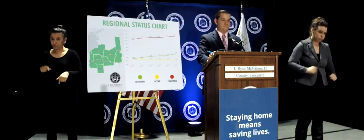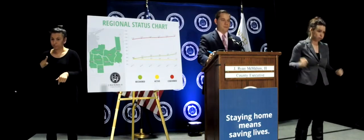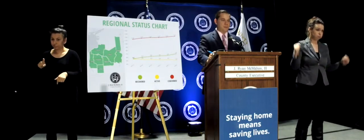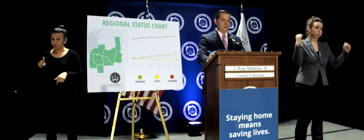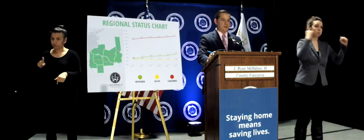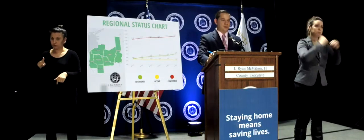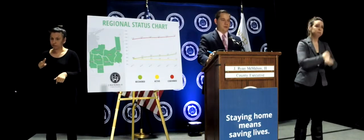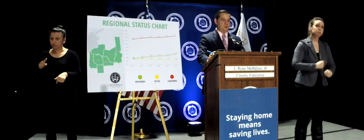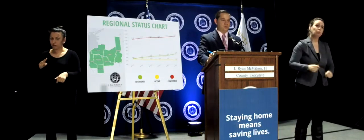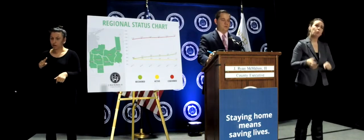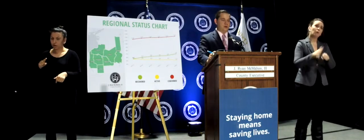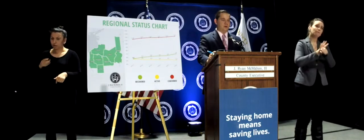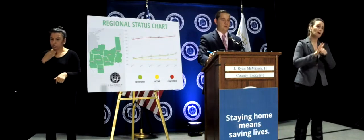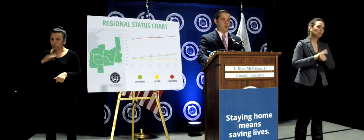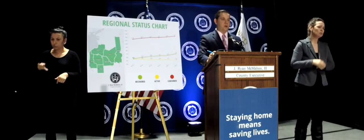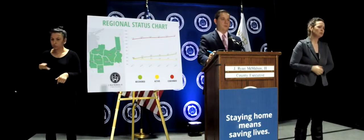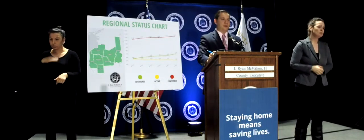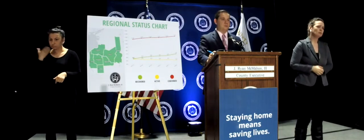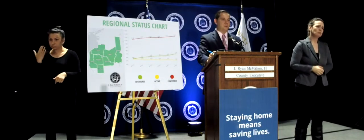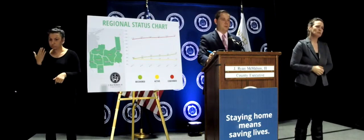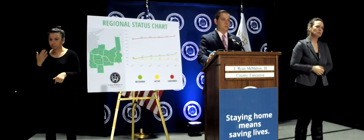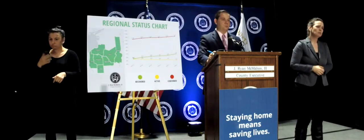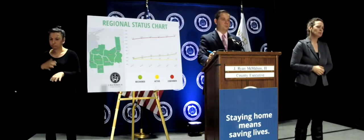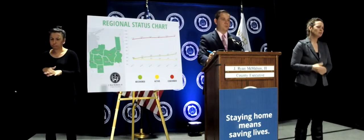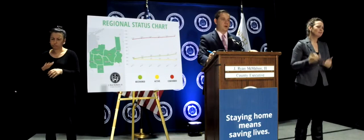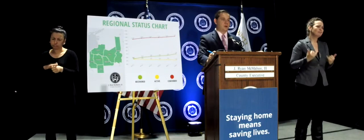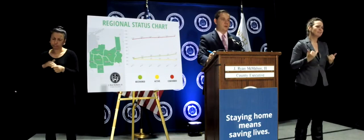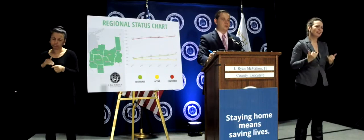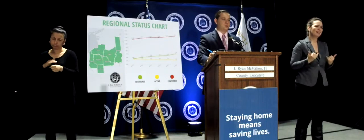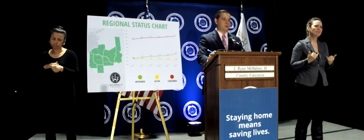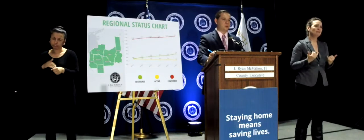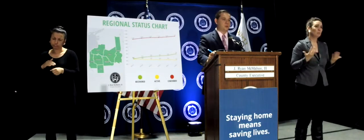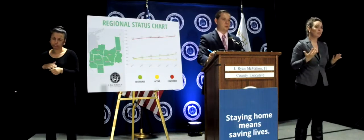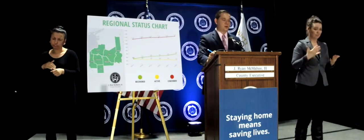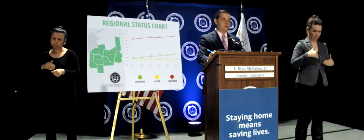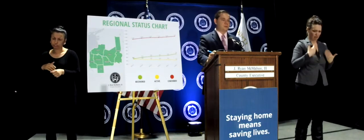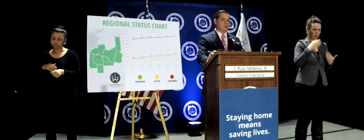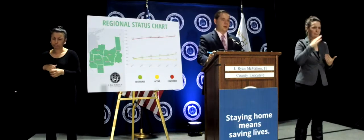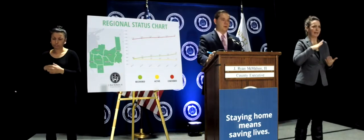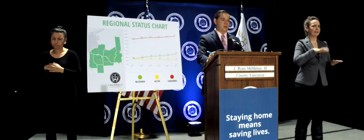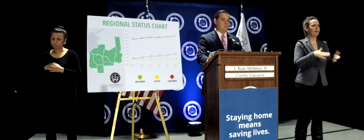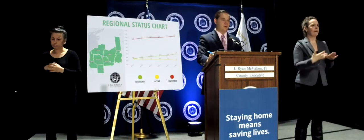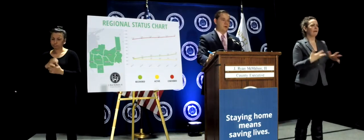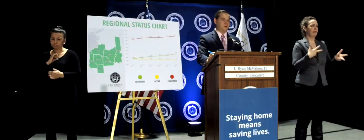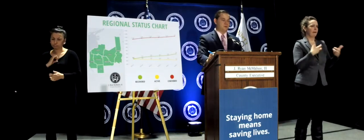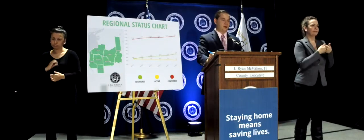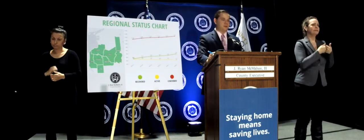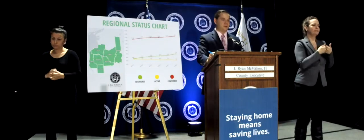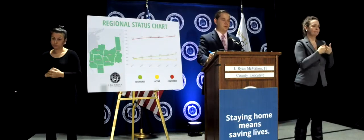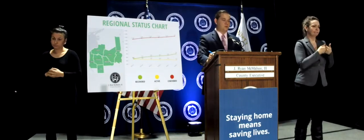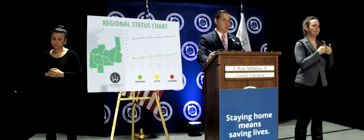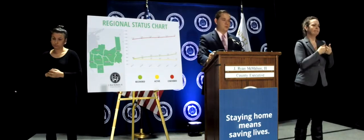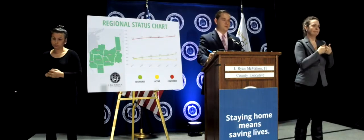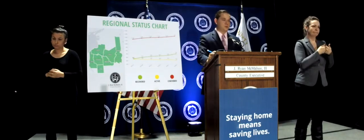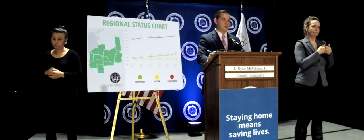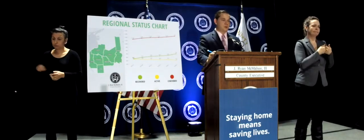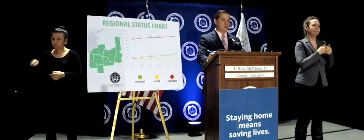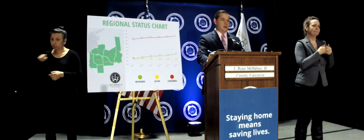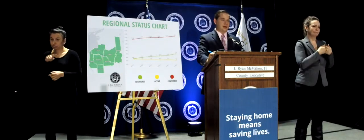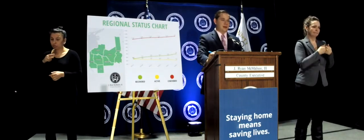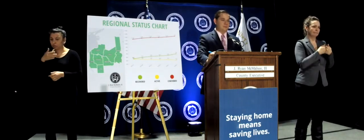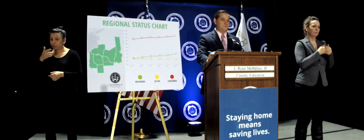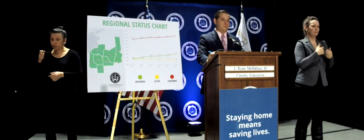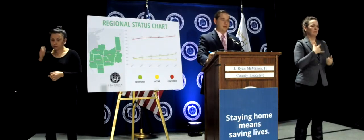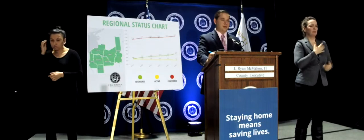who it was very, very important to many people in this community, and we want to think about him and all of his friends and his loved ones.